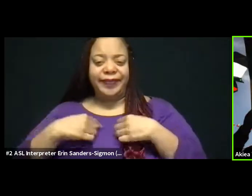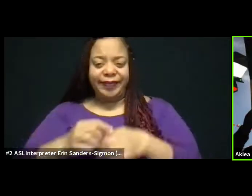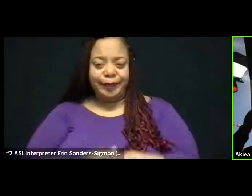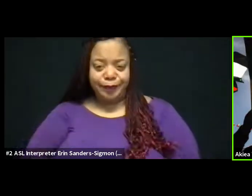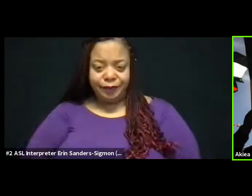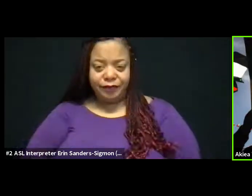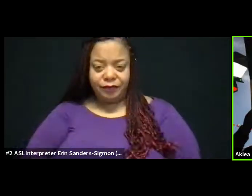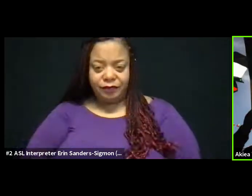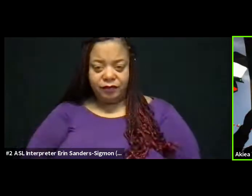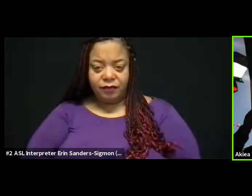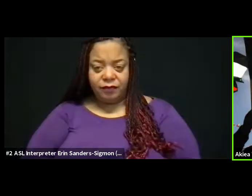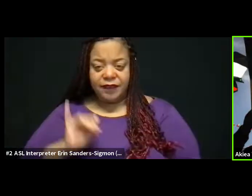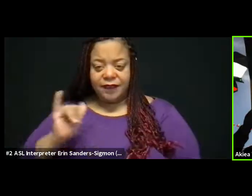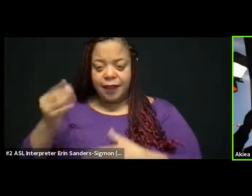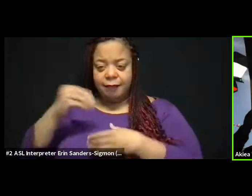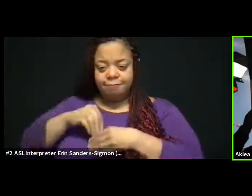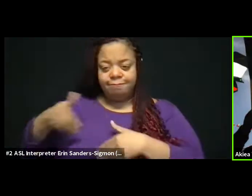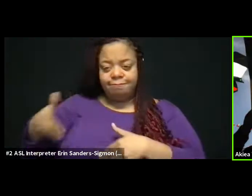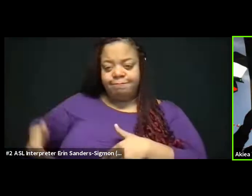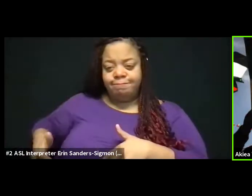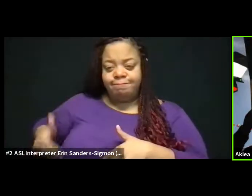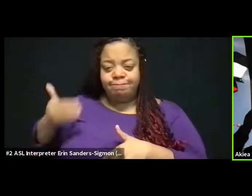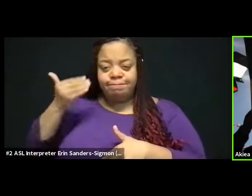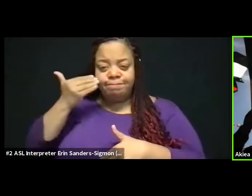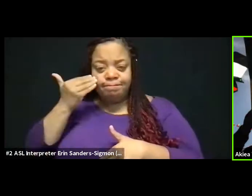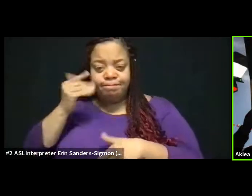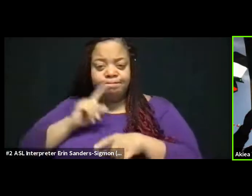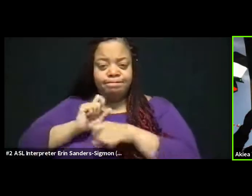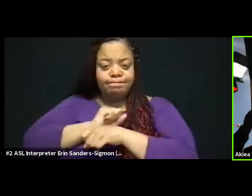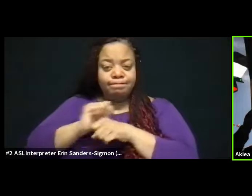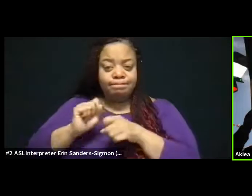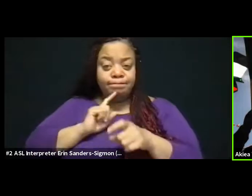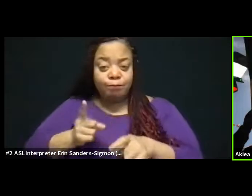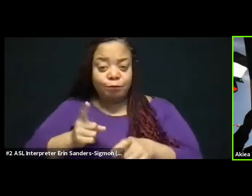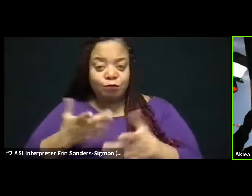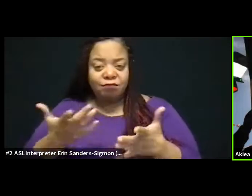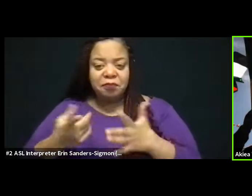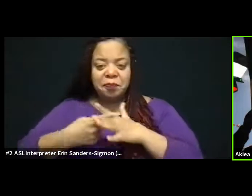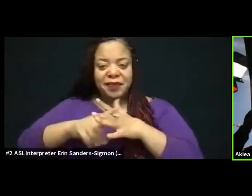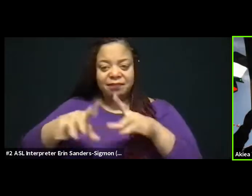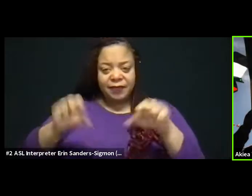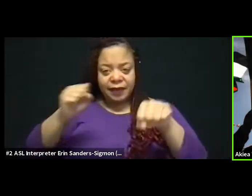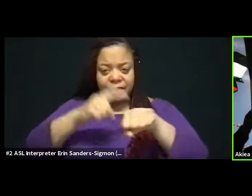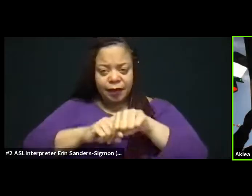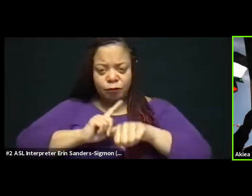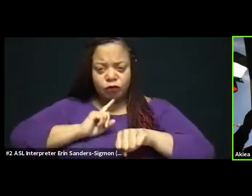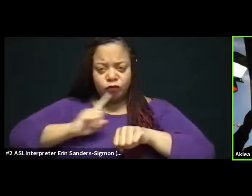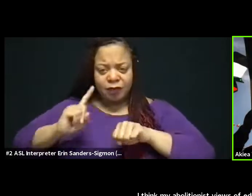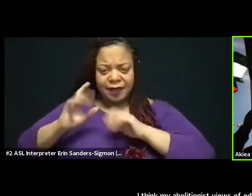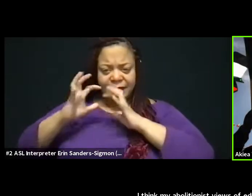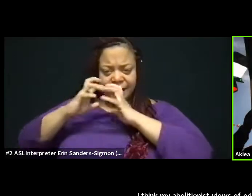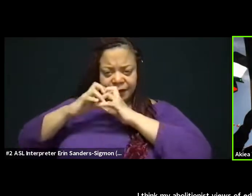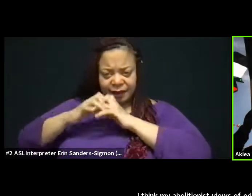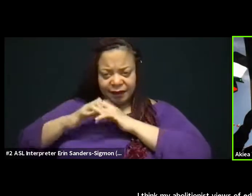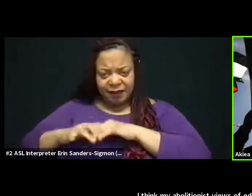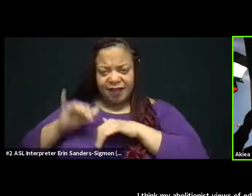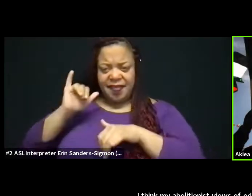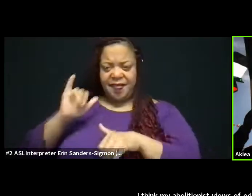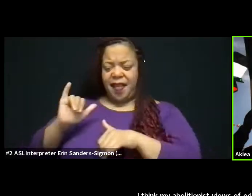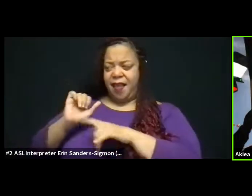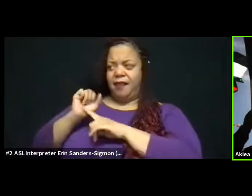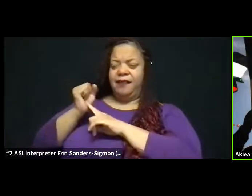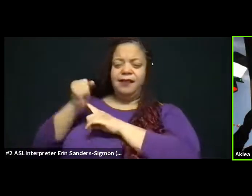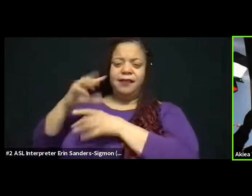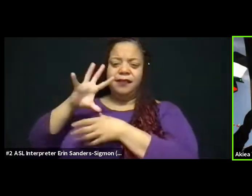taking the time to really deconstruct that conditioning in my life. And so when I